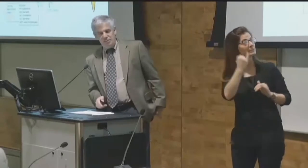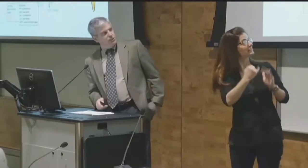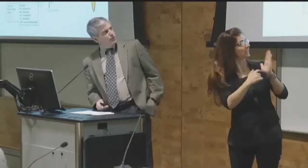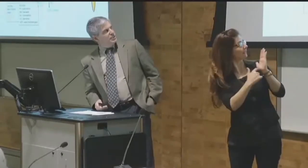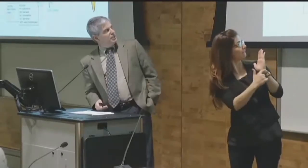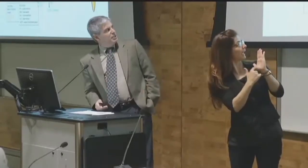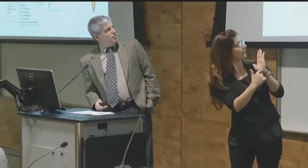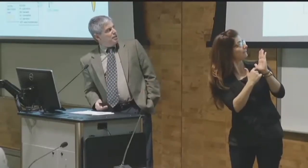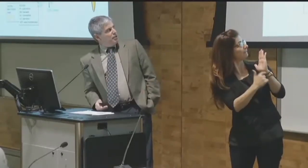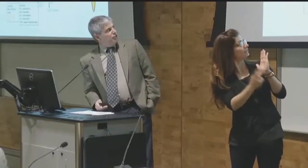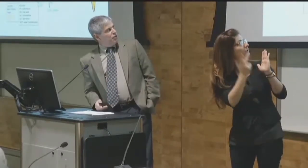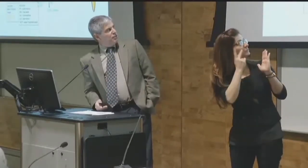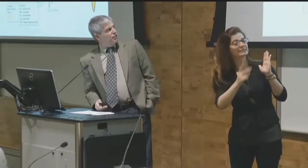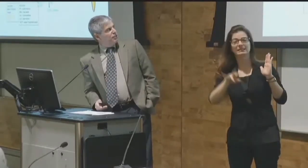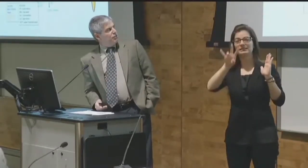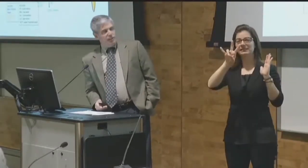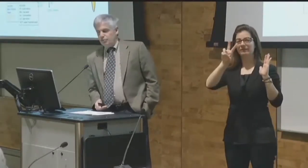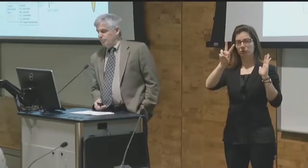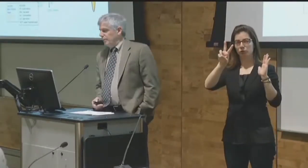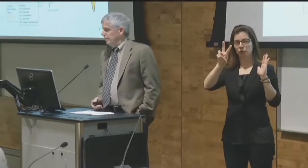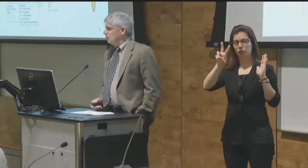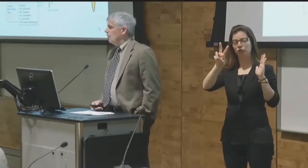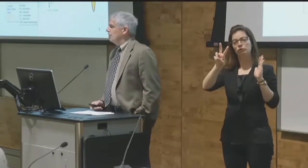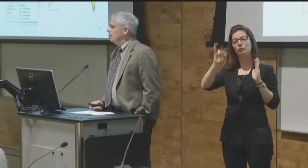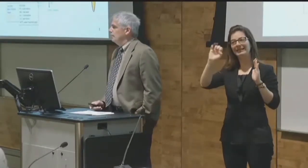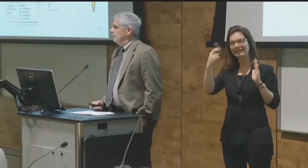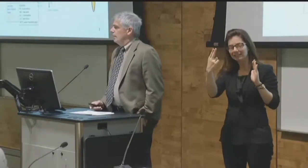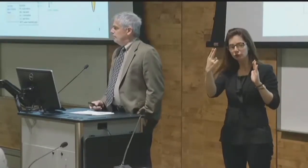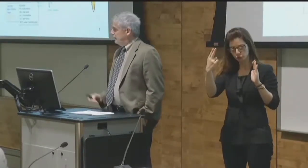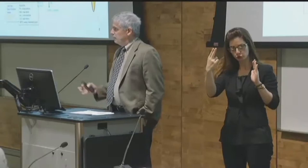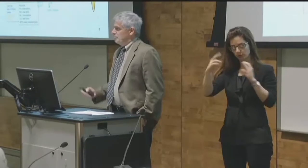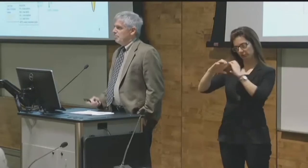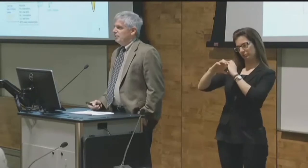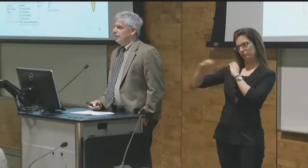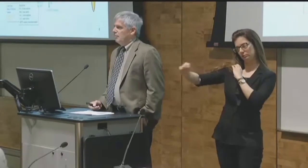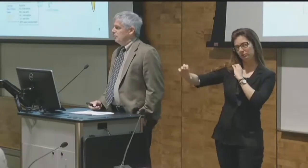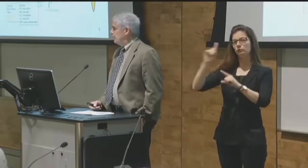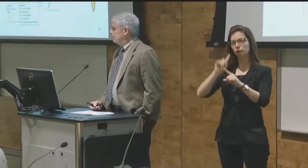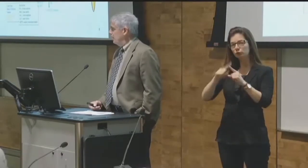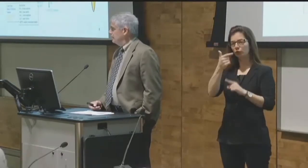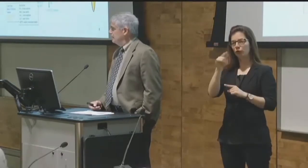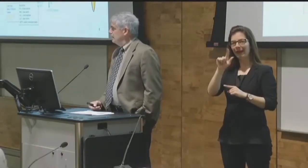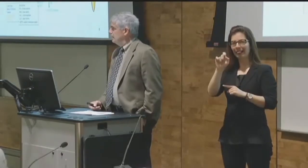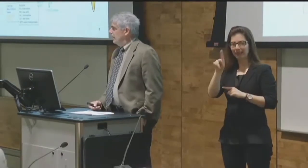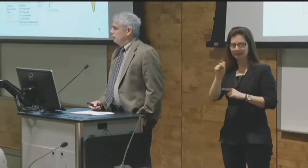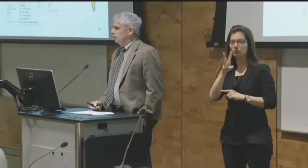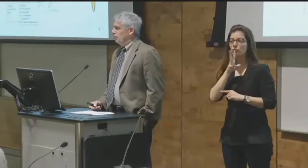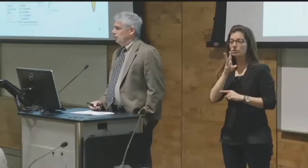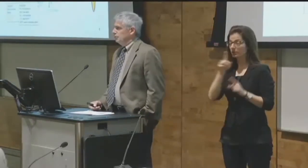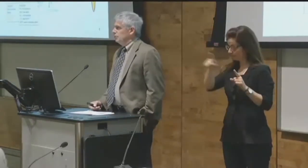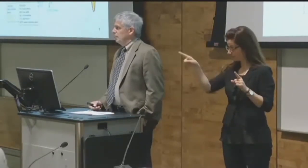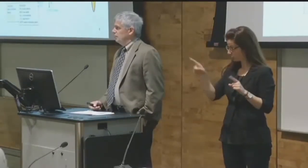the 72-inch primary service to Flint from Great Lakes Water. And many of you remember that that was the pipeline that